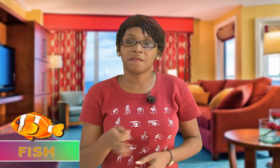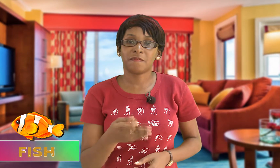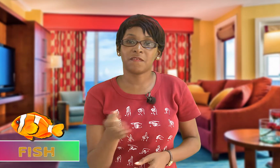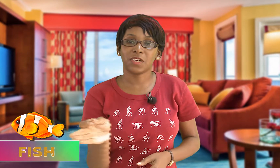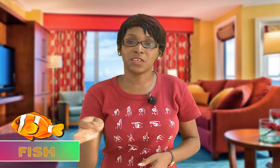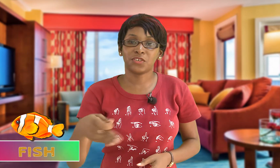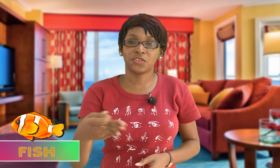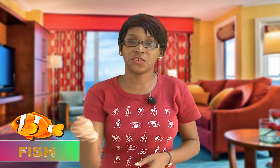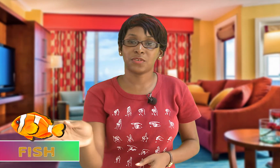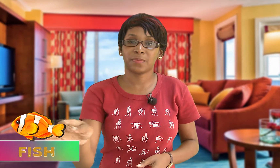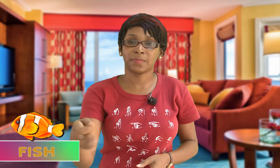fish,